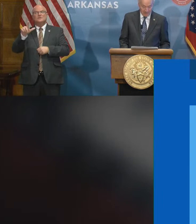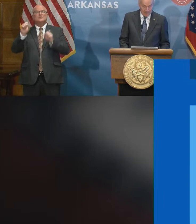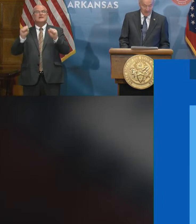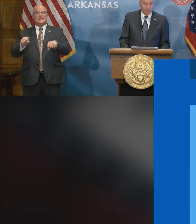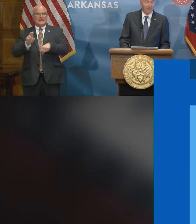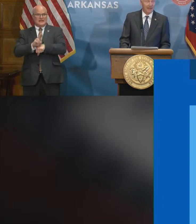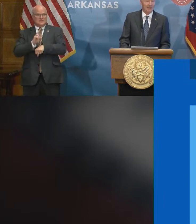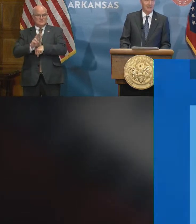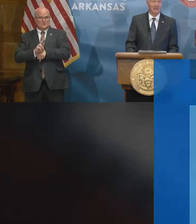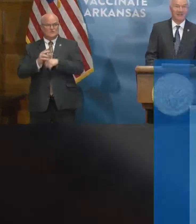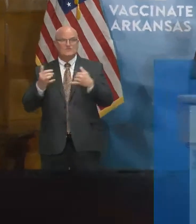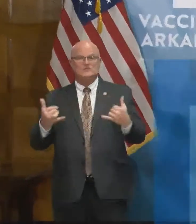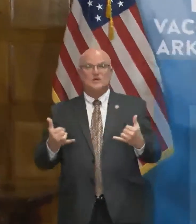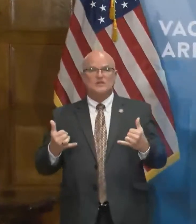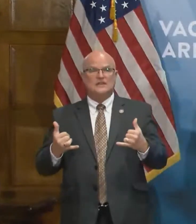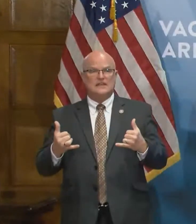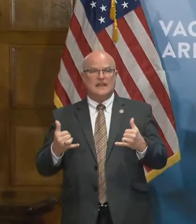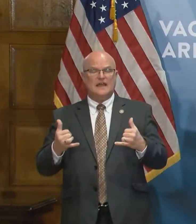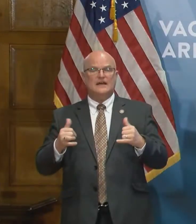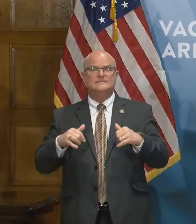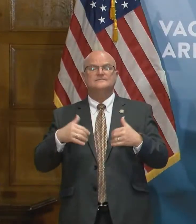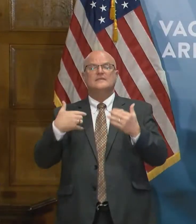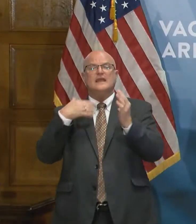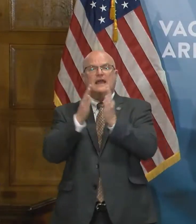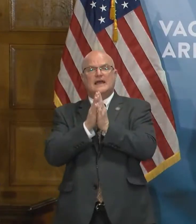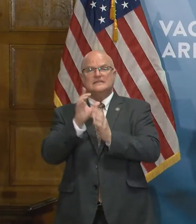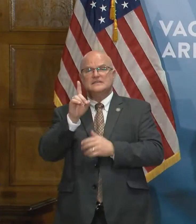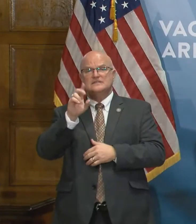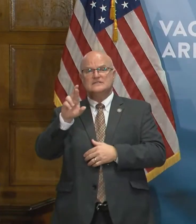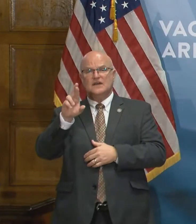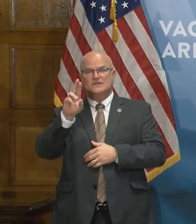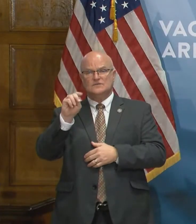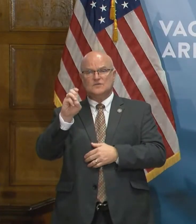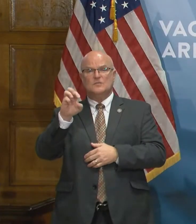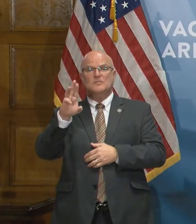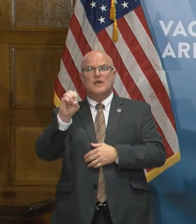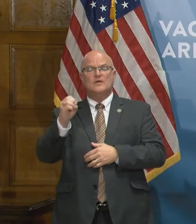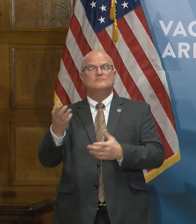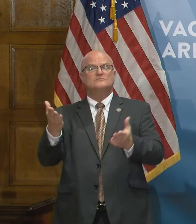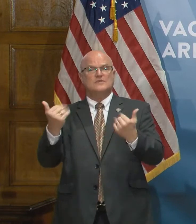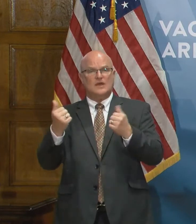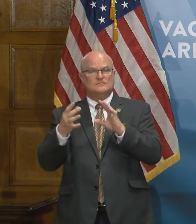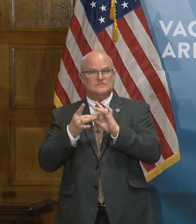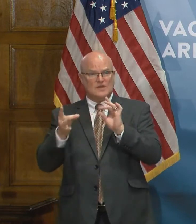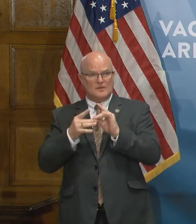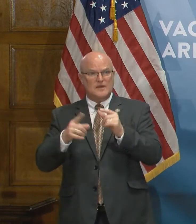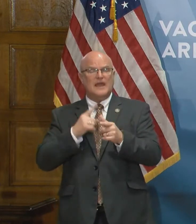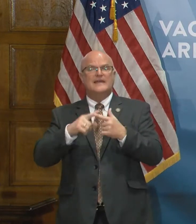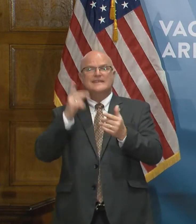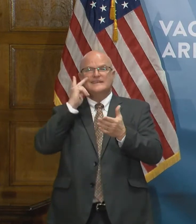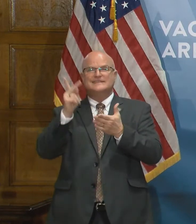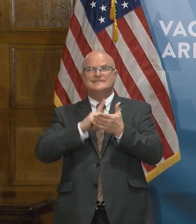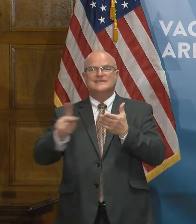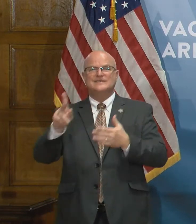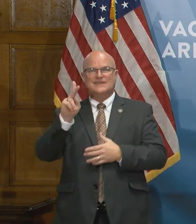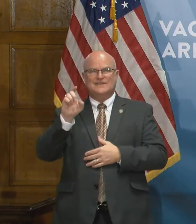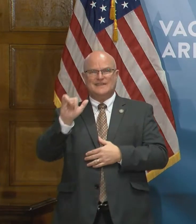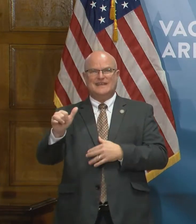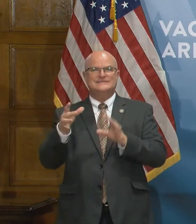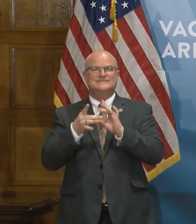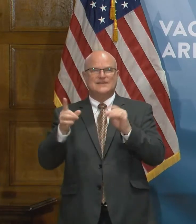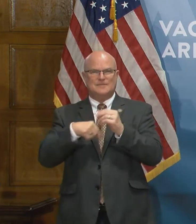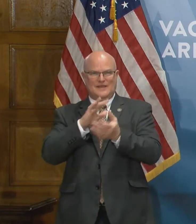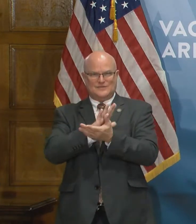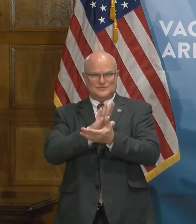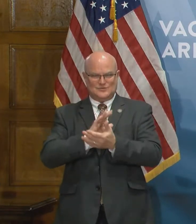use. With that, let me ask Dr. Romero to come, make his comments, and then Secretary Key will come and talk